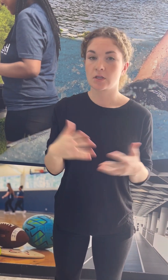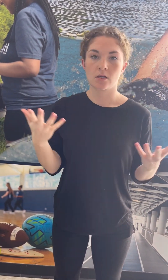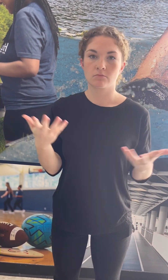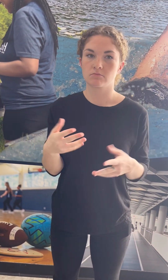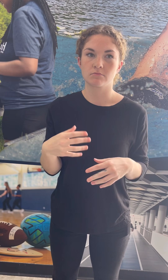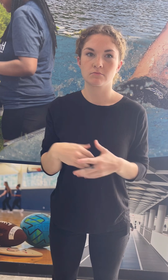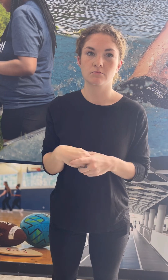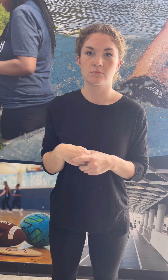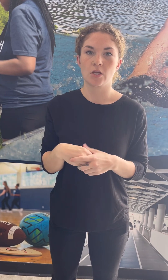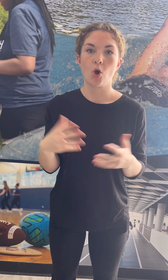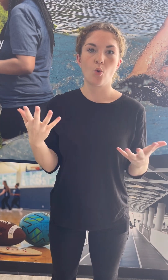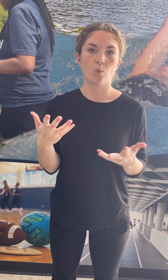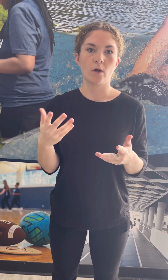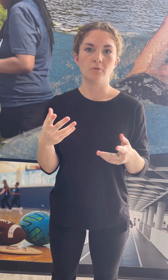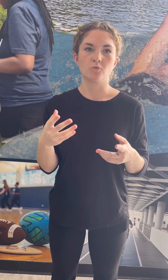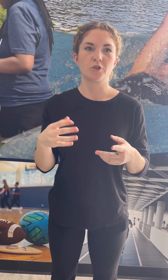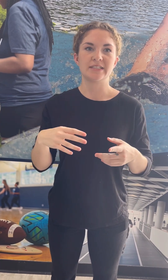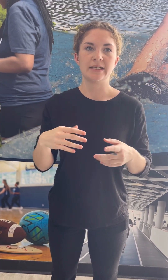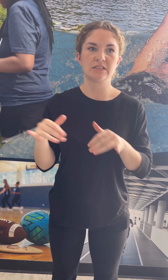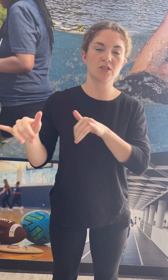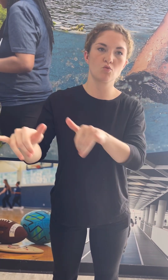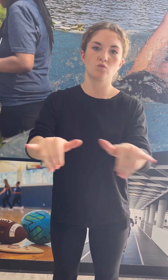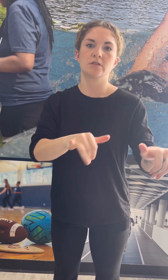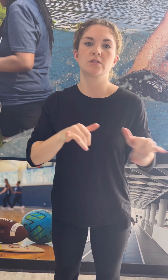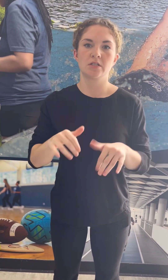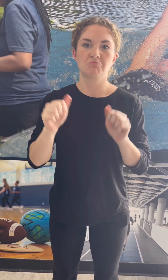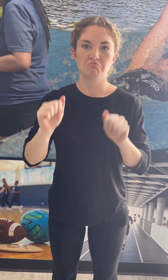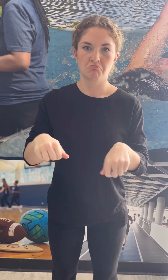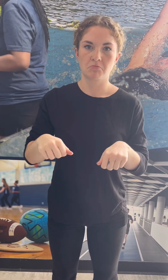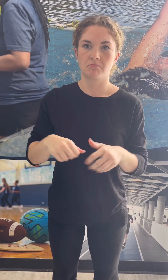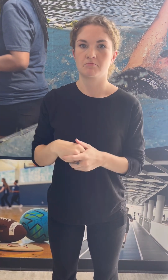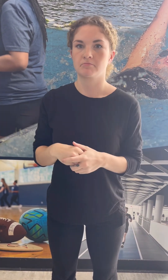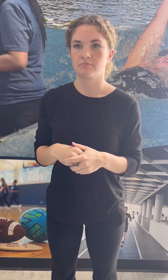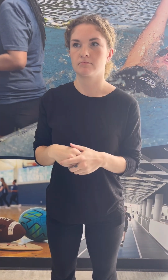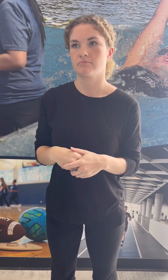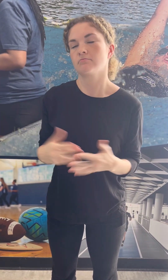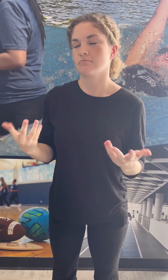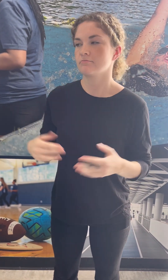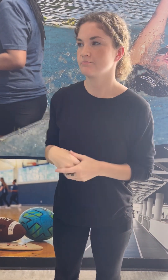routines based on that information. So we can just go ahead and head upstairs.